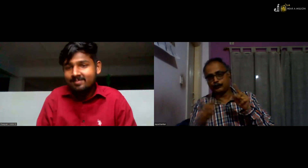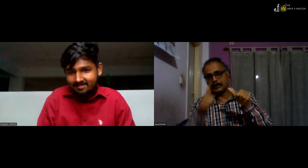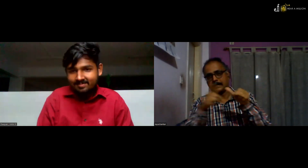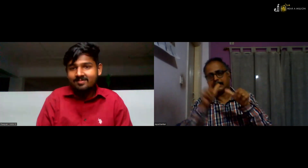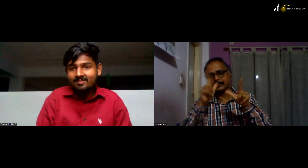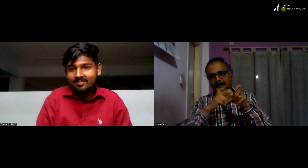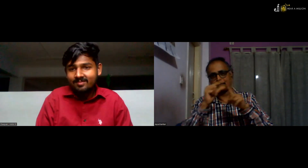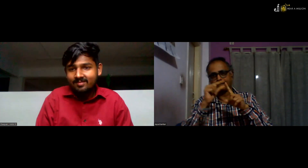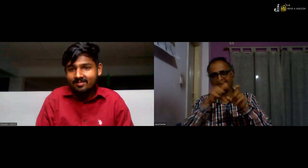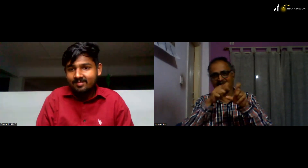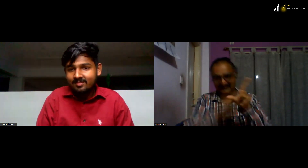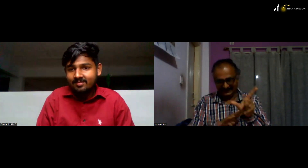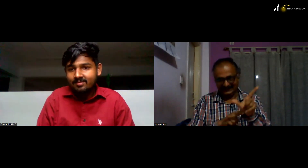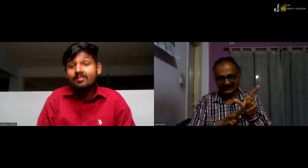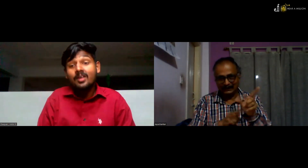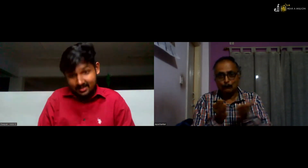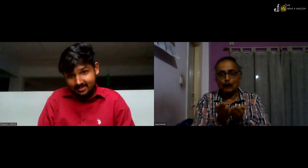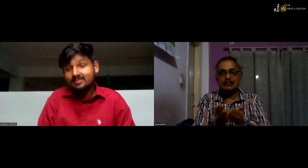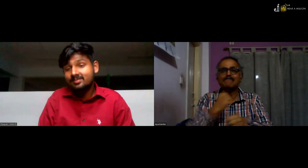Kottayam. It's in Kottayam, and